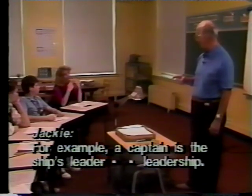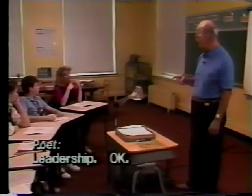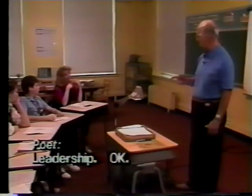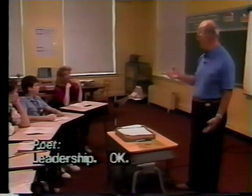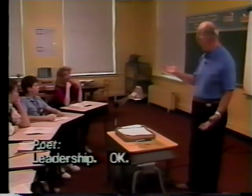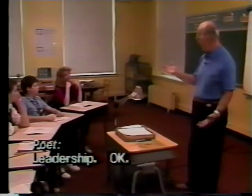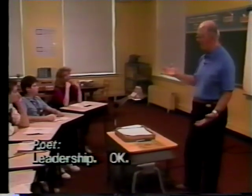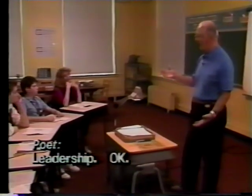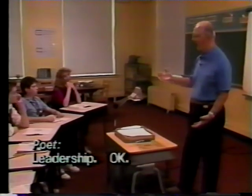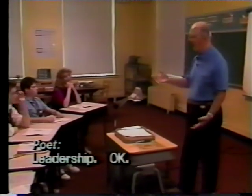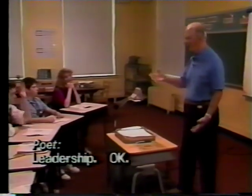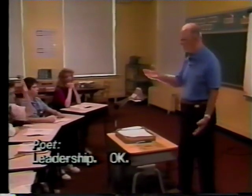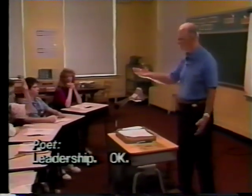Leadership, okay.